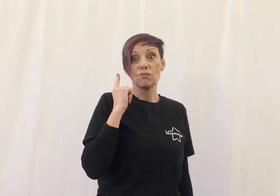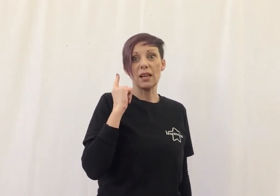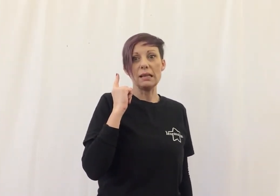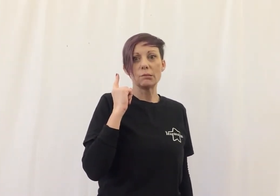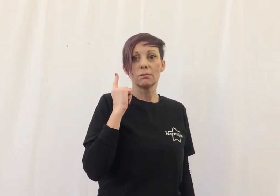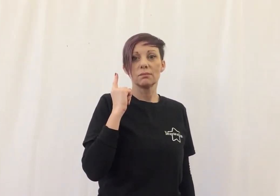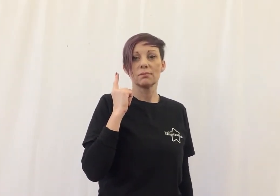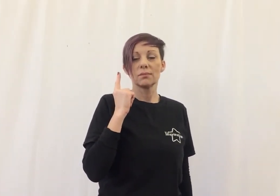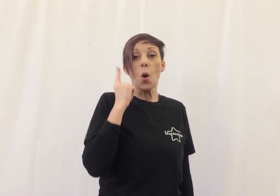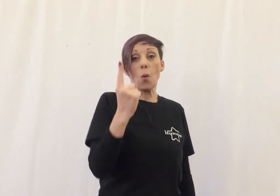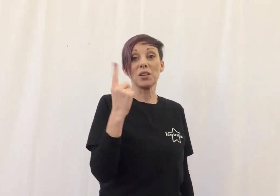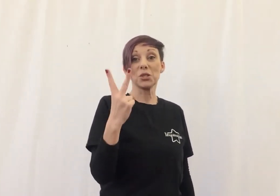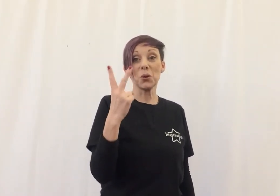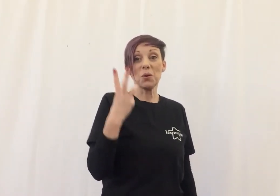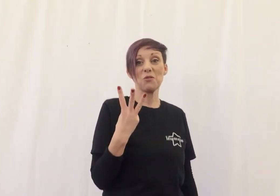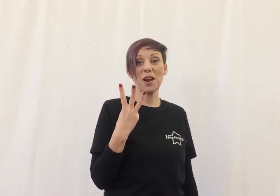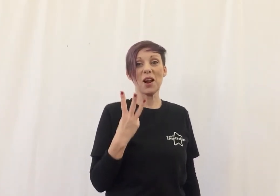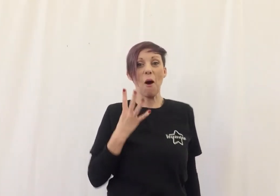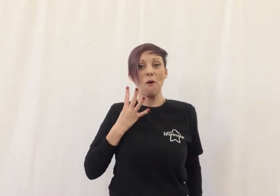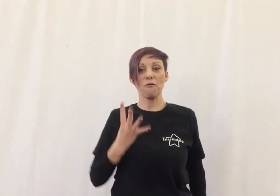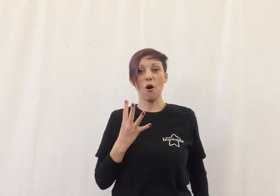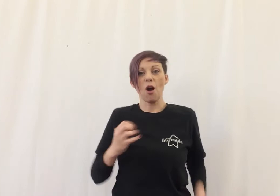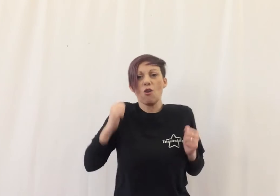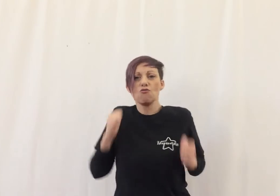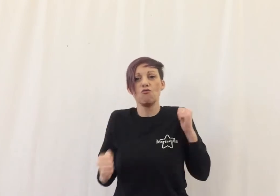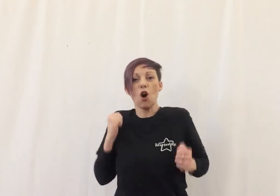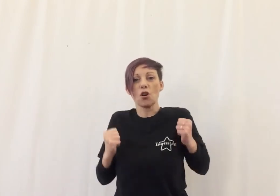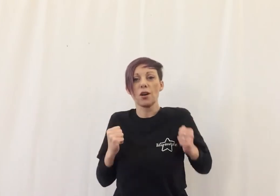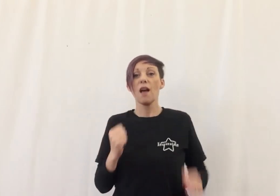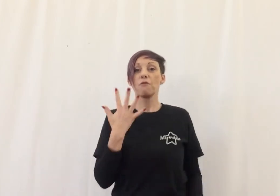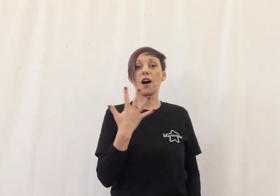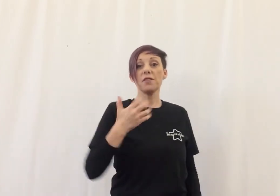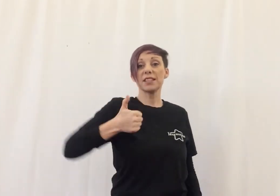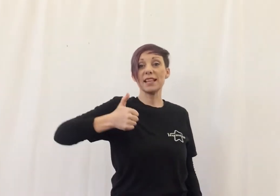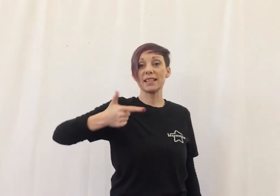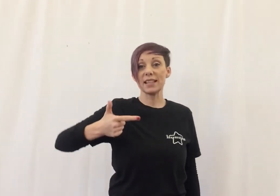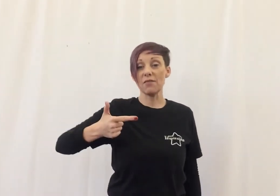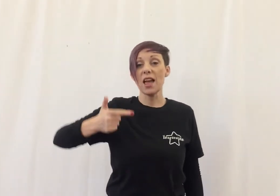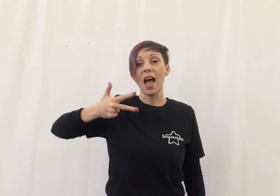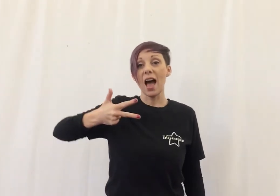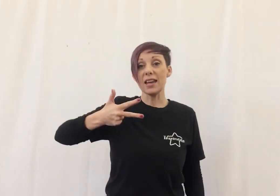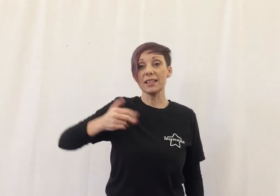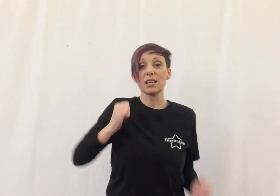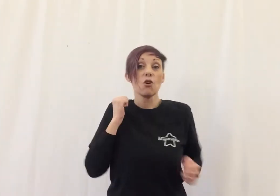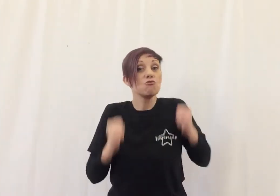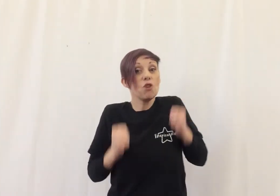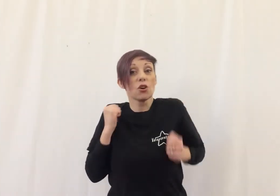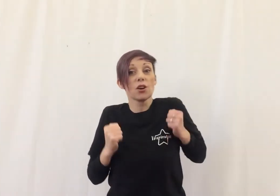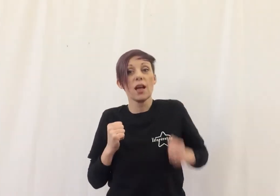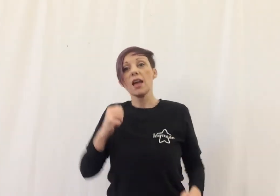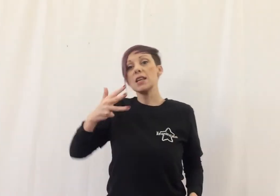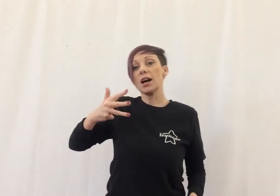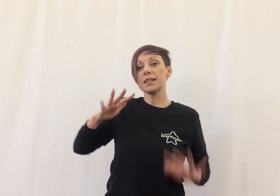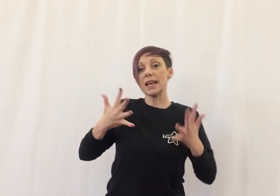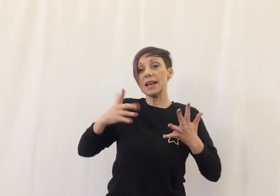Nearly. 1, 2, 3 o'clock, 4 o'clock, rock. 5, 6, 7, 8 o'clock, rock. 9, 10,